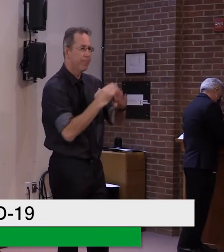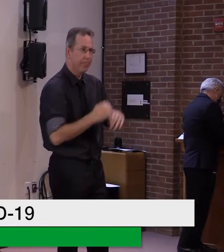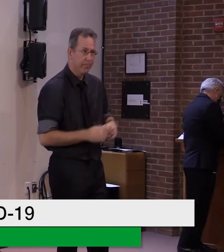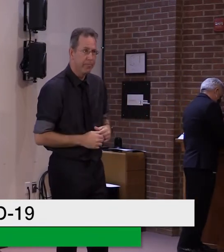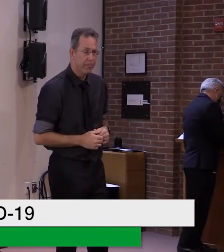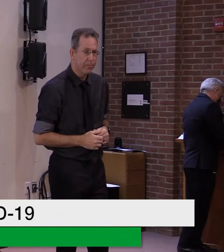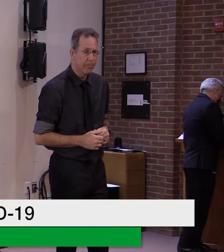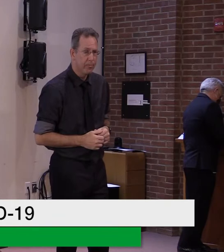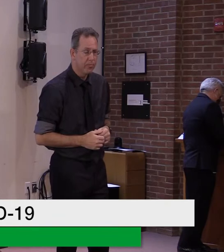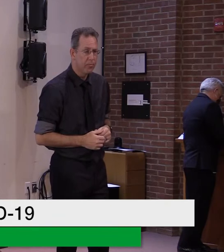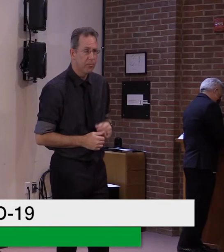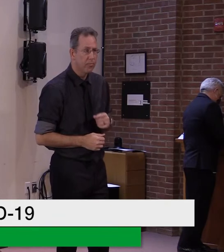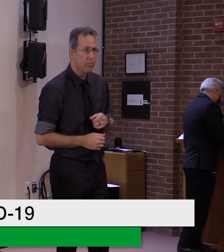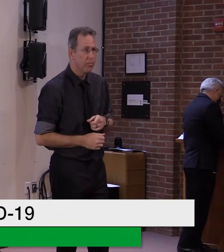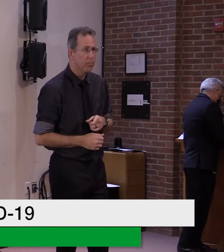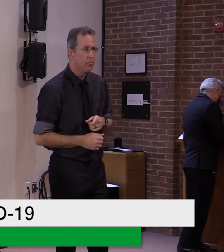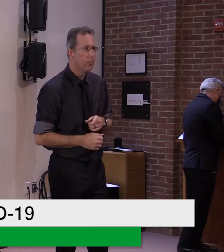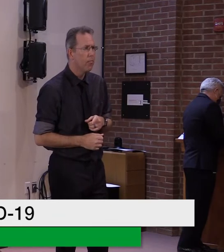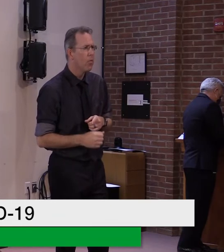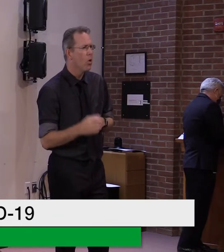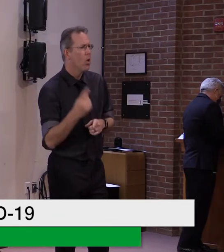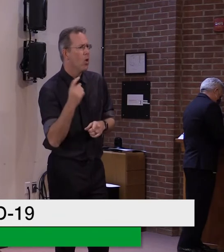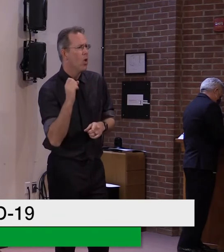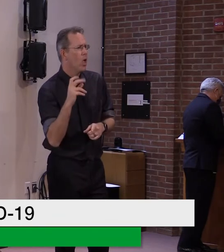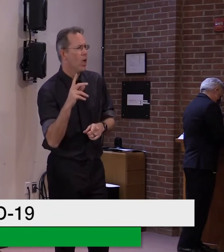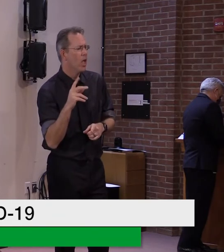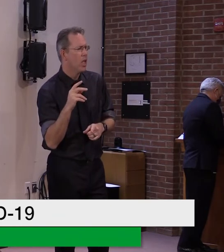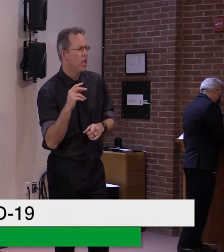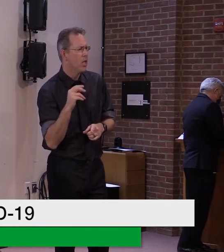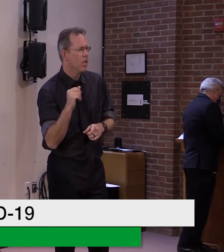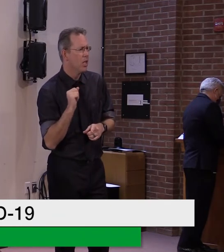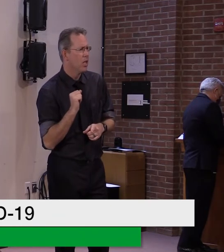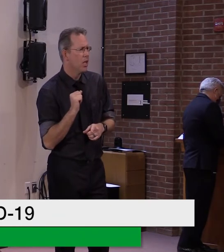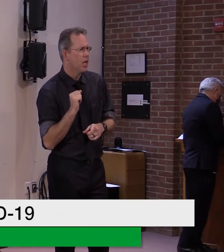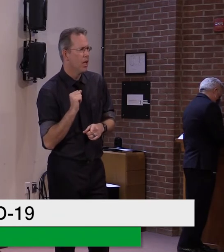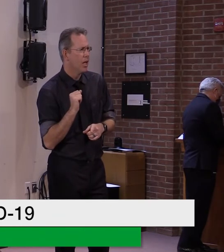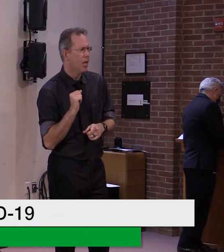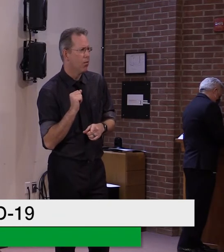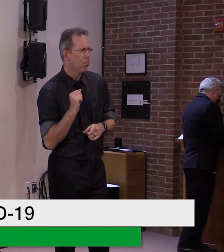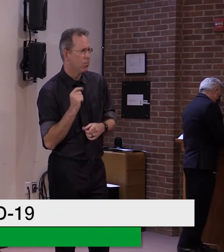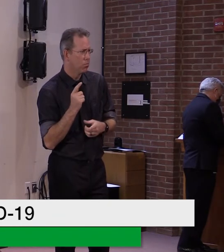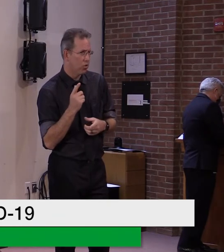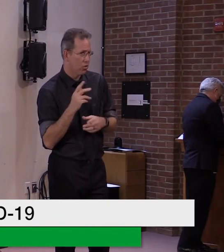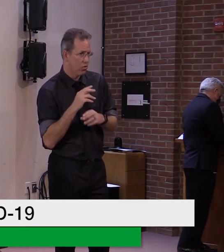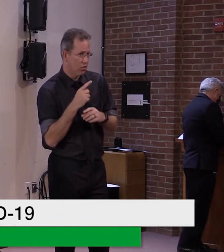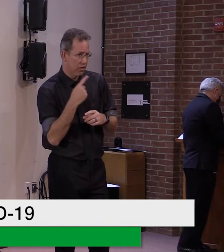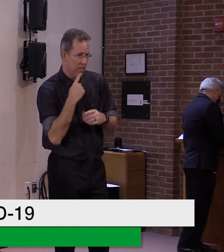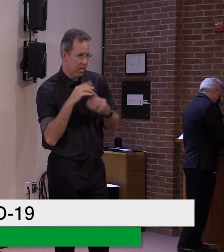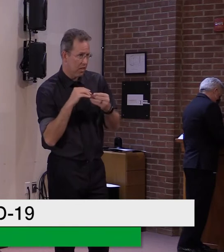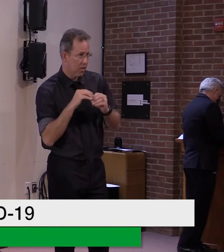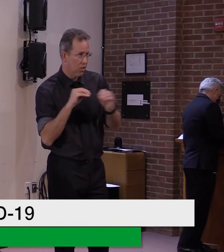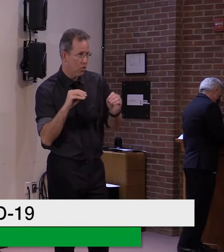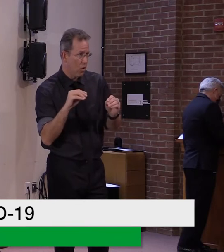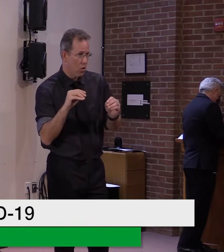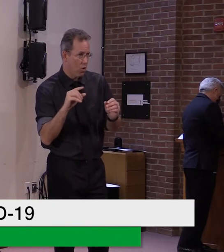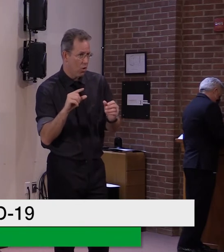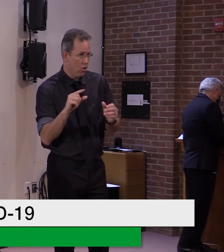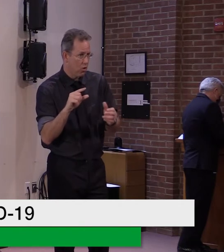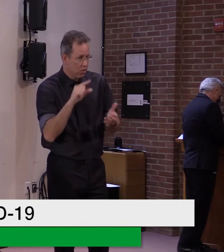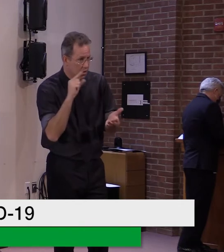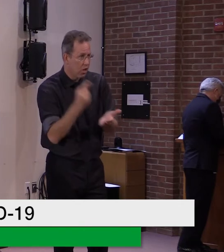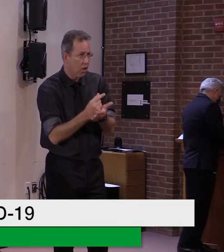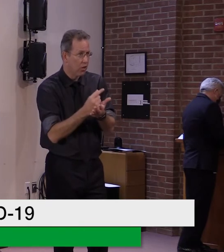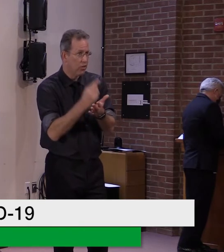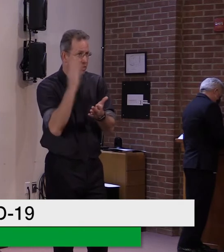okay by would be it would not be disposed of them in other words it would not guarantee you that you just wouldn't get the virus otherwise the the number of the ten